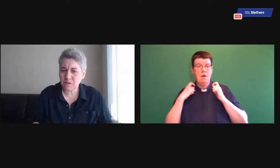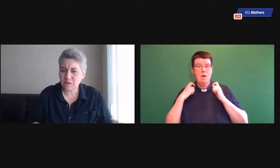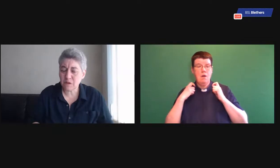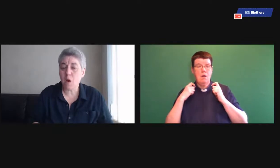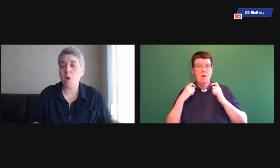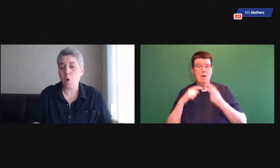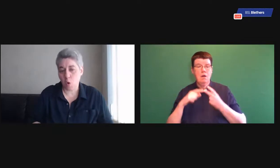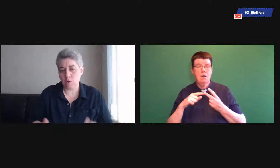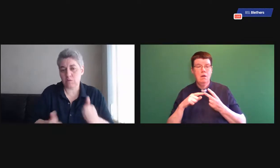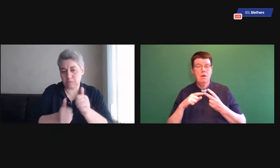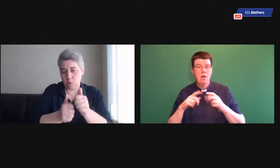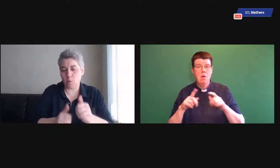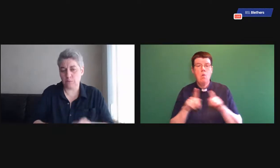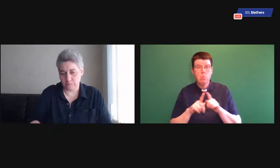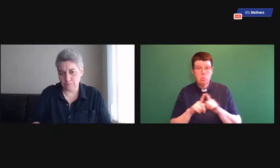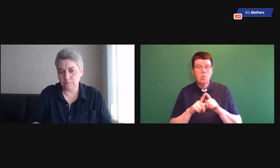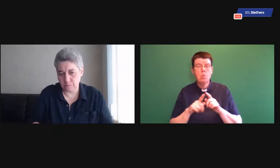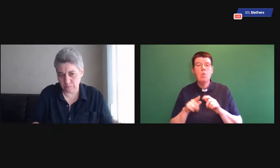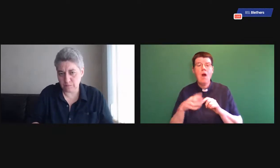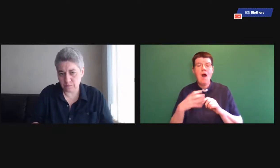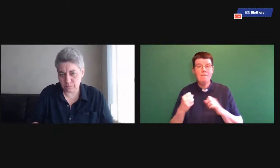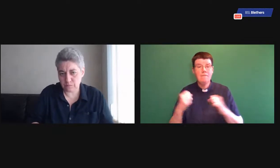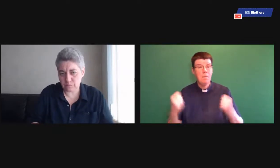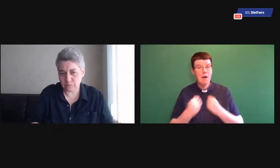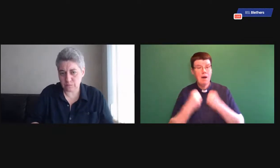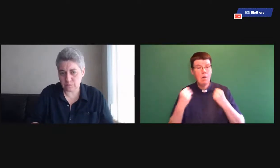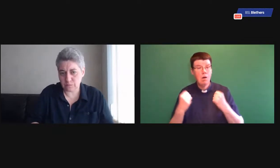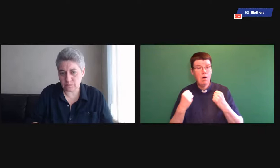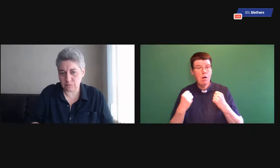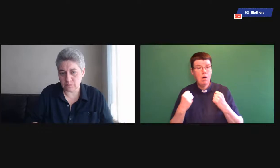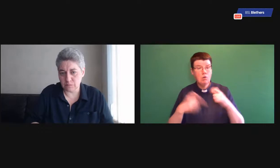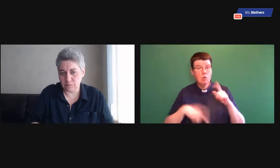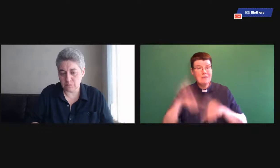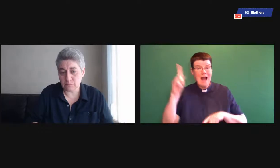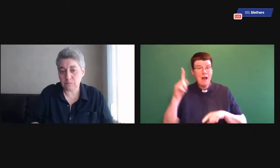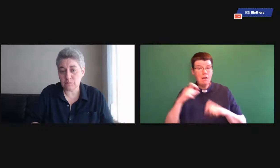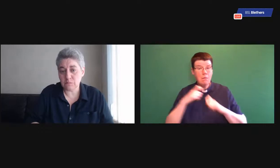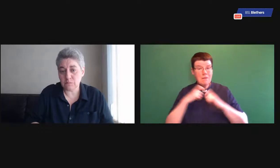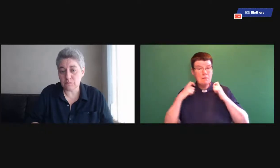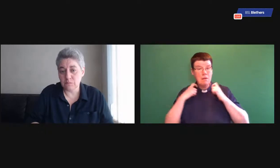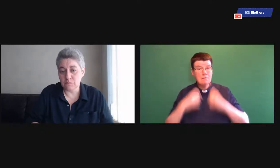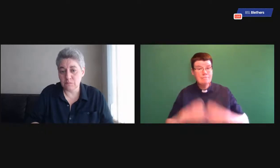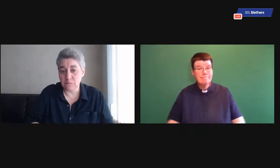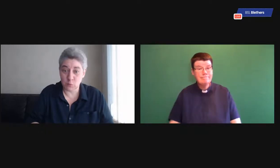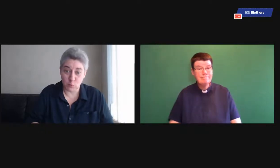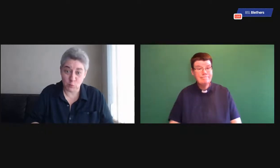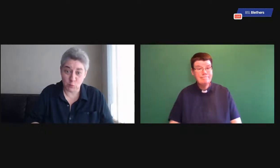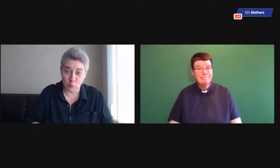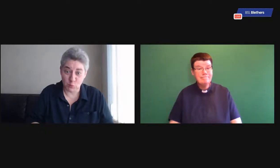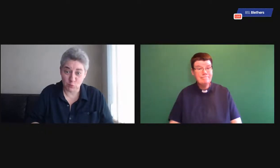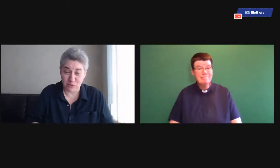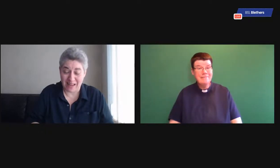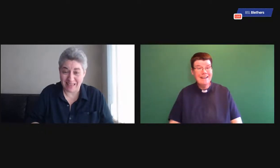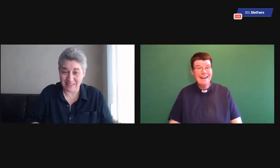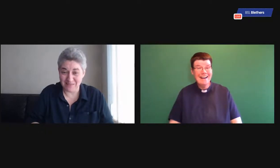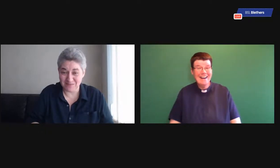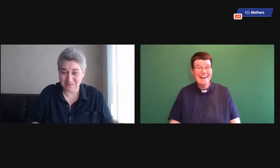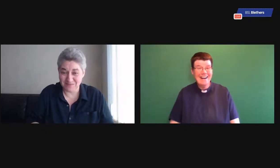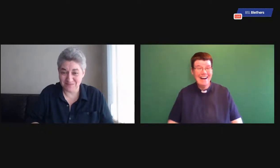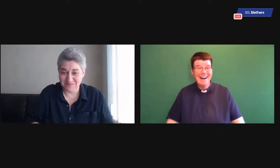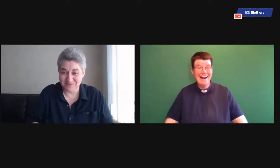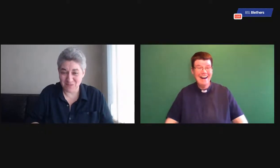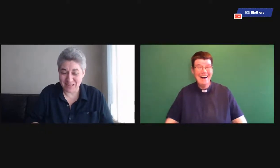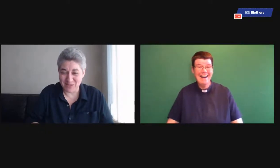Well, an elder is someone who supports the minister, and they have the power to sack